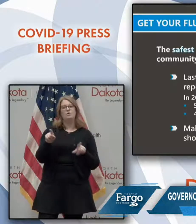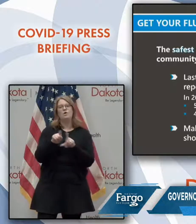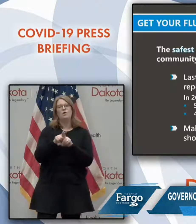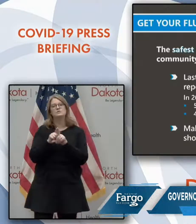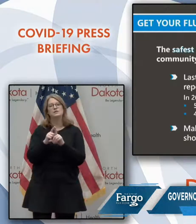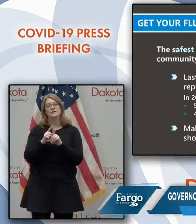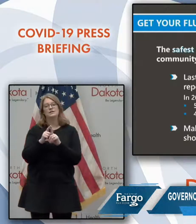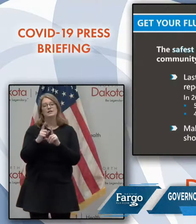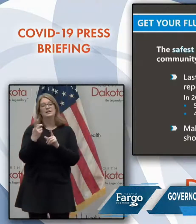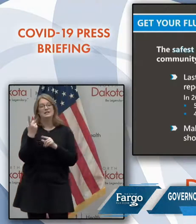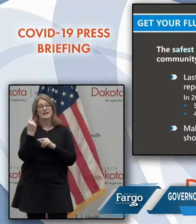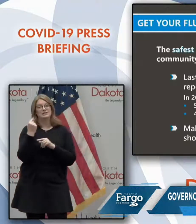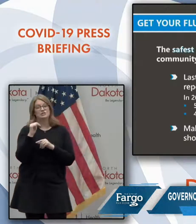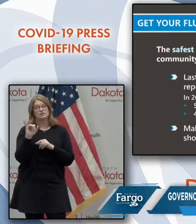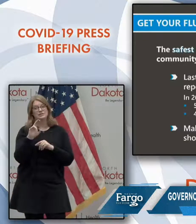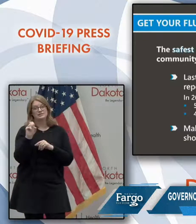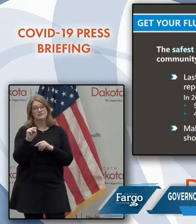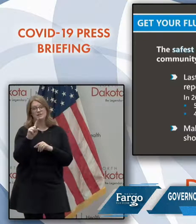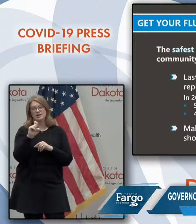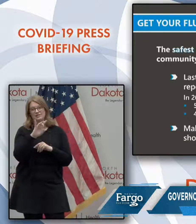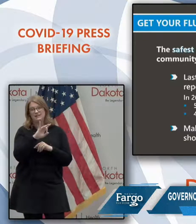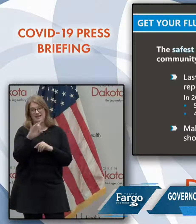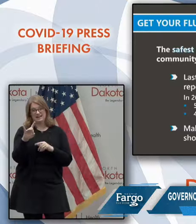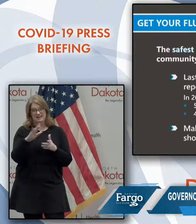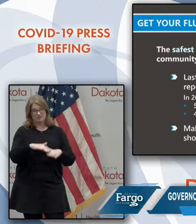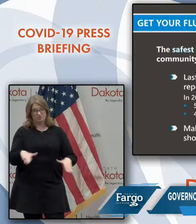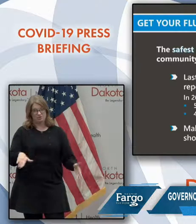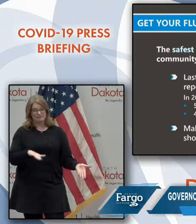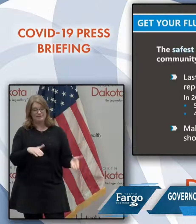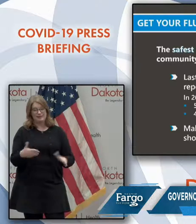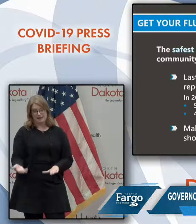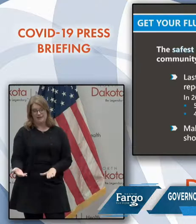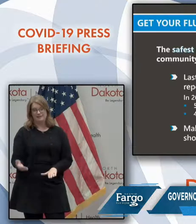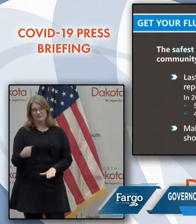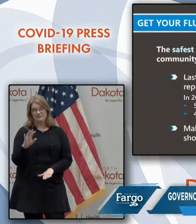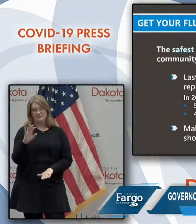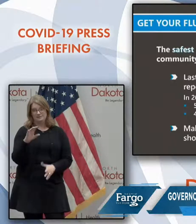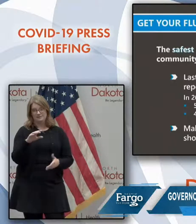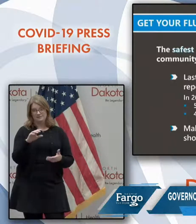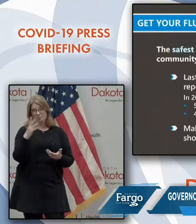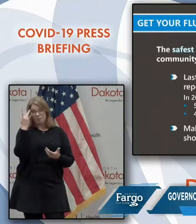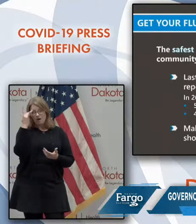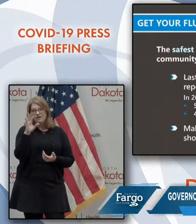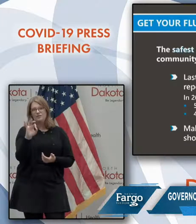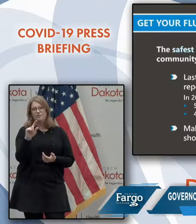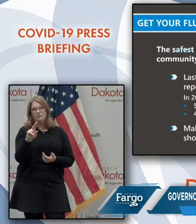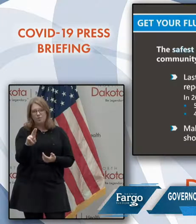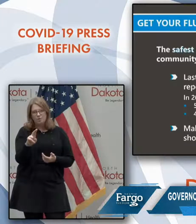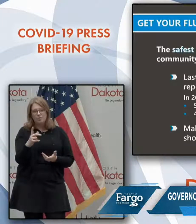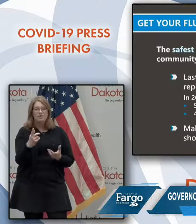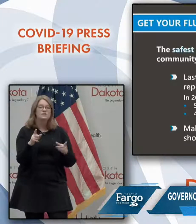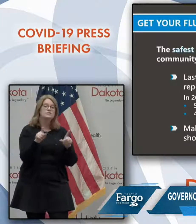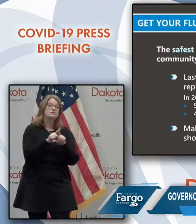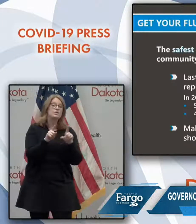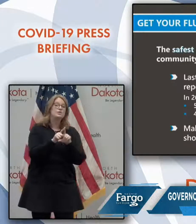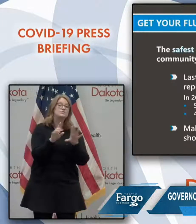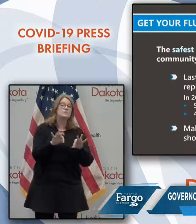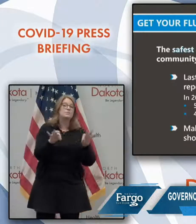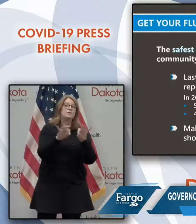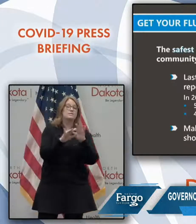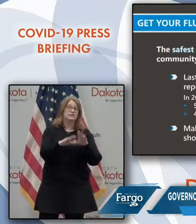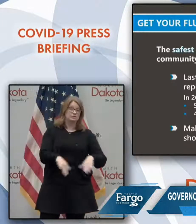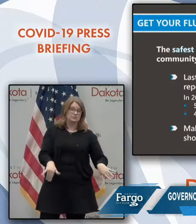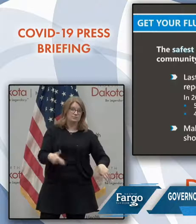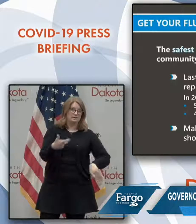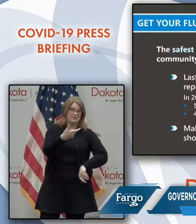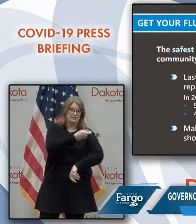United States, 188 children unfortunately died due to influenza, and so it's also critical for children to be vaccinated